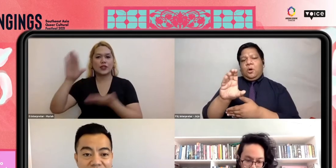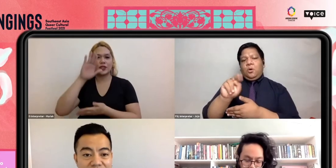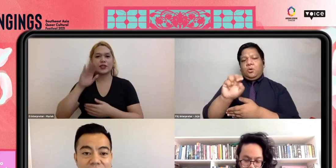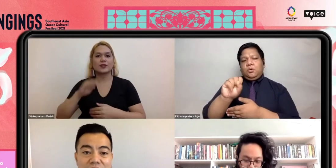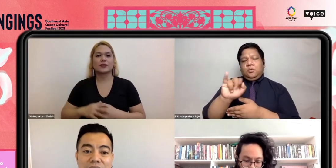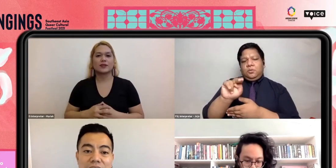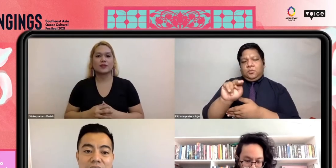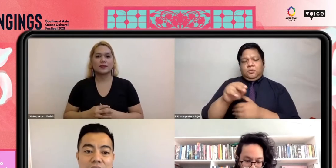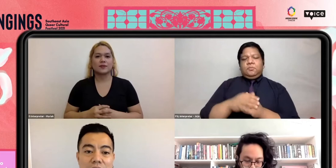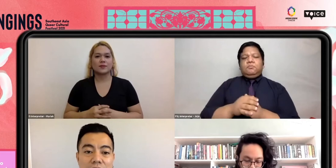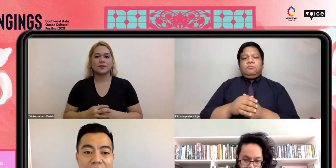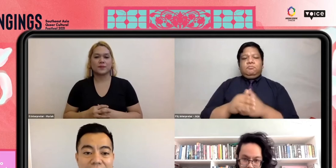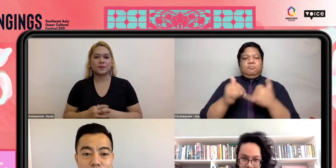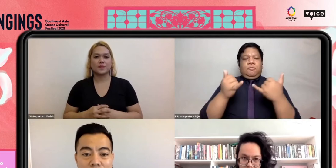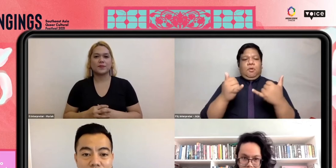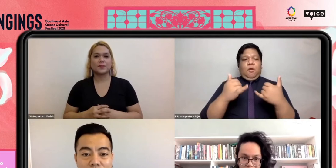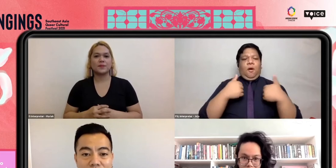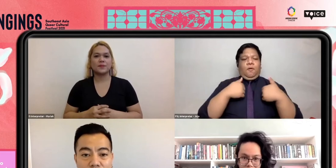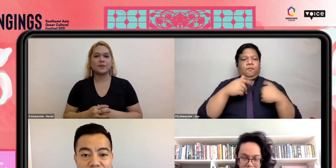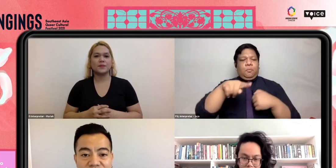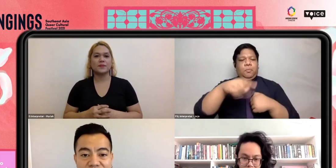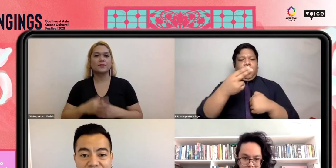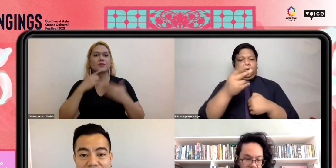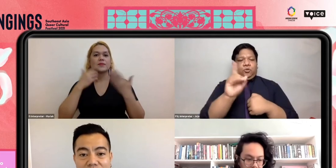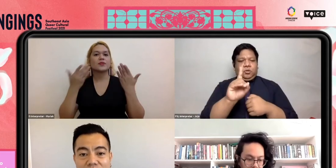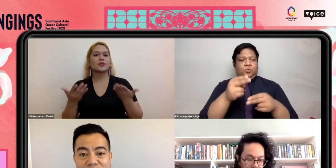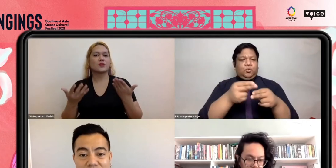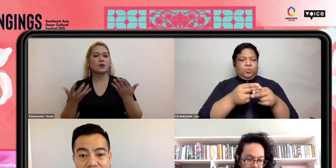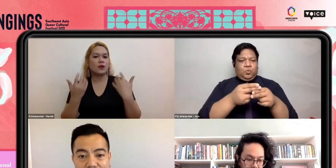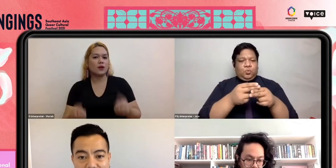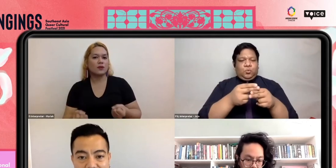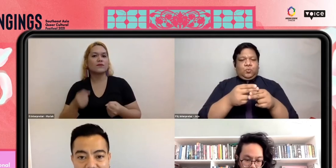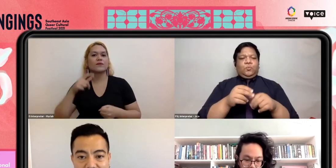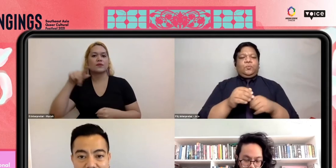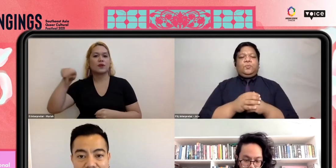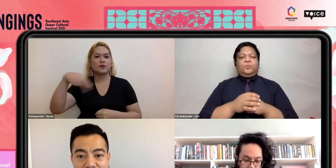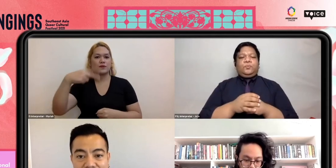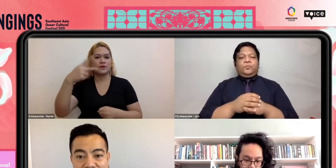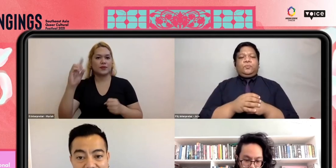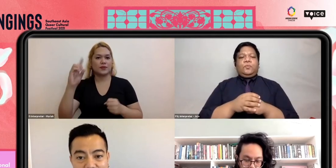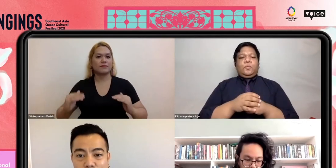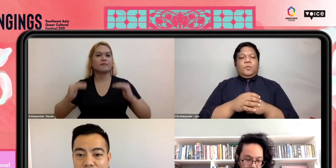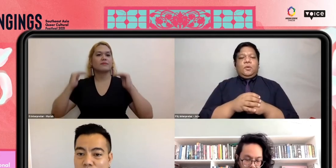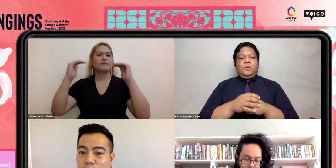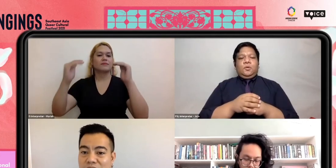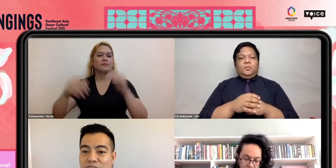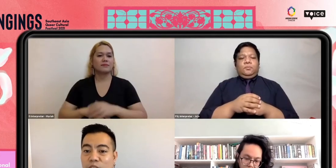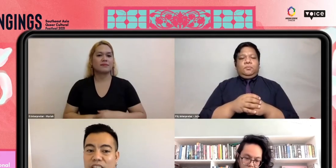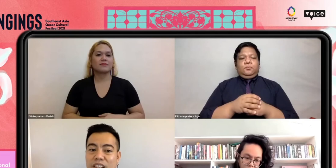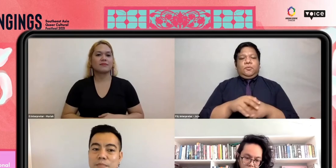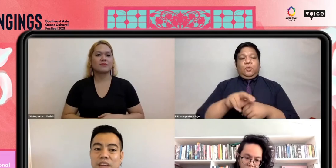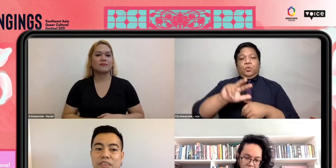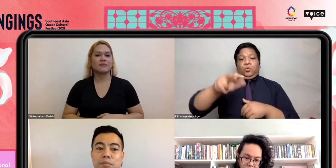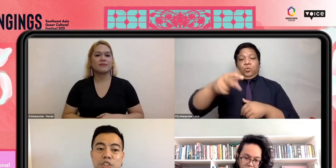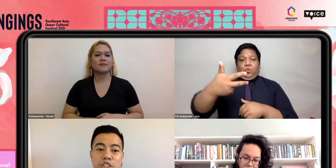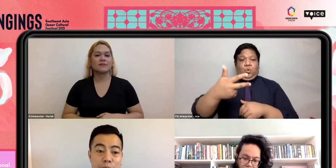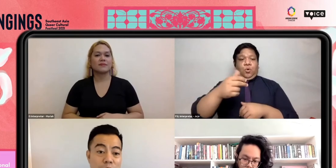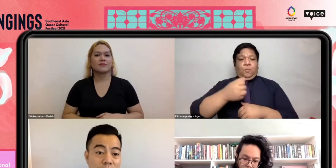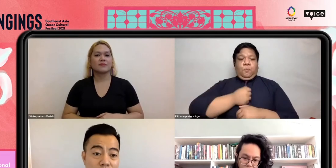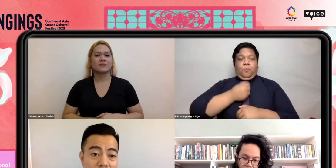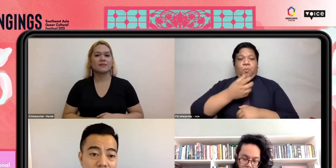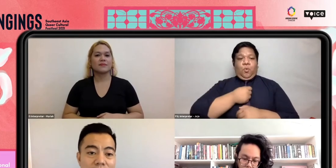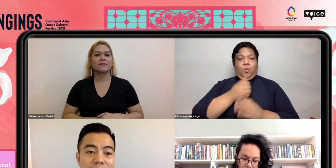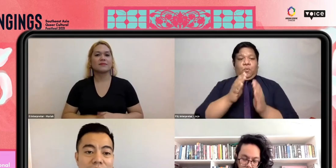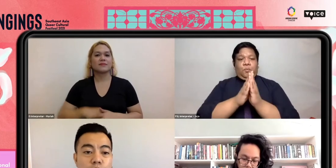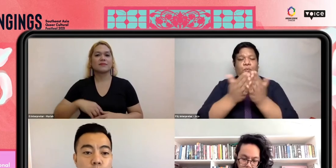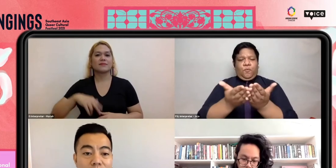of Adelaide. An Animal, Counterfeit, Scurrilous, their third poetry book is forthcoming from